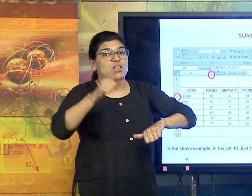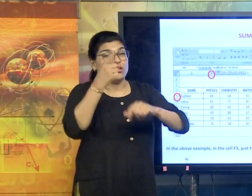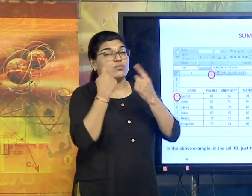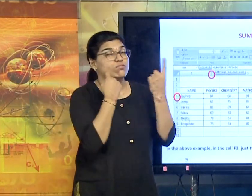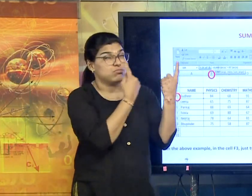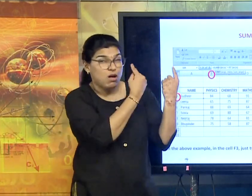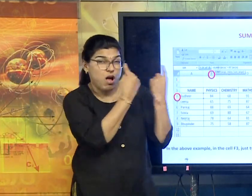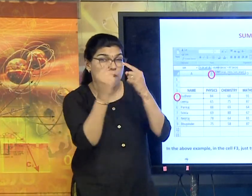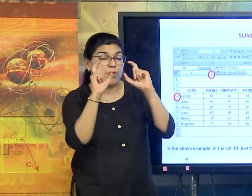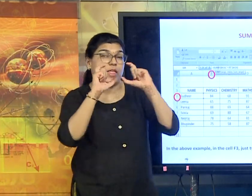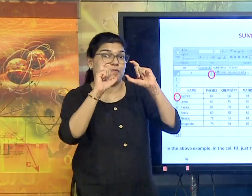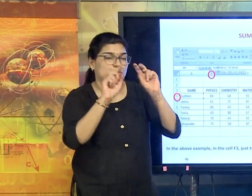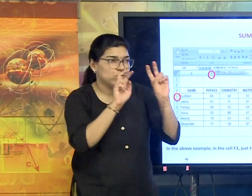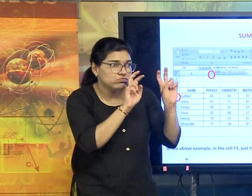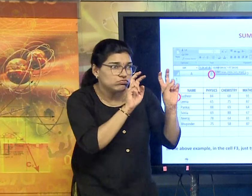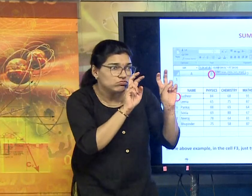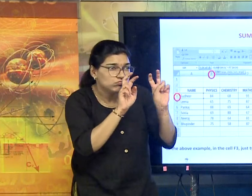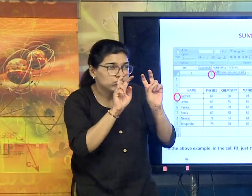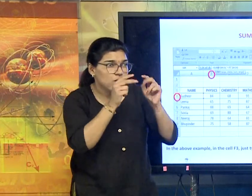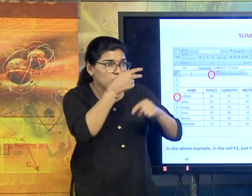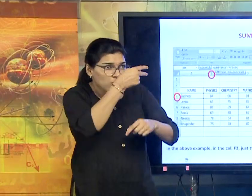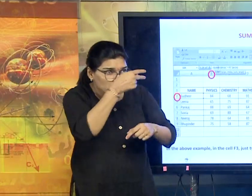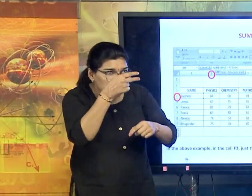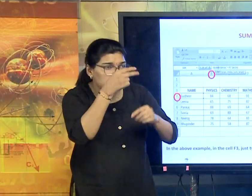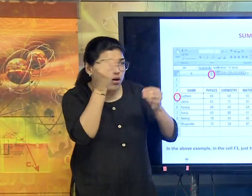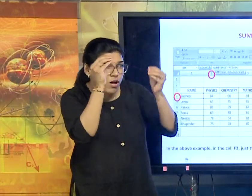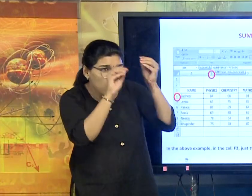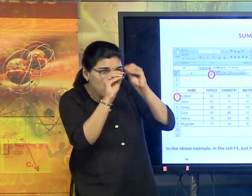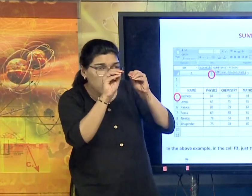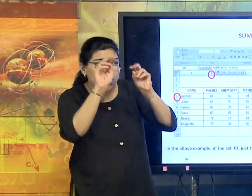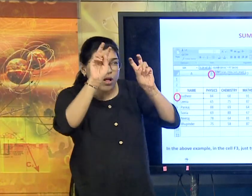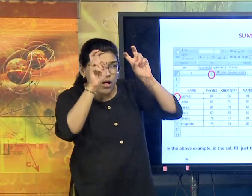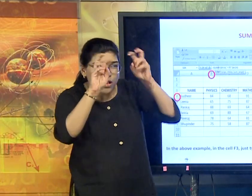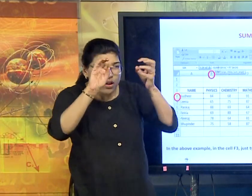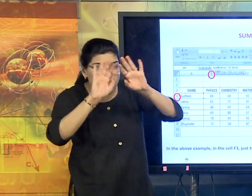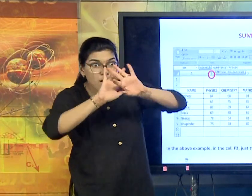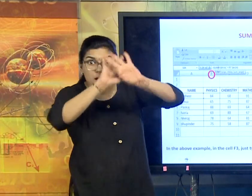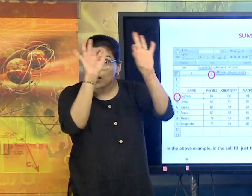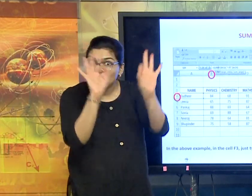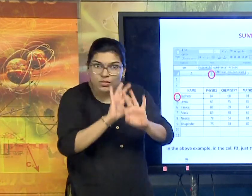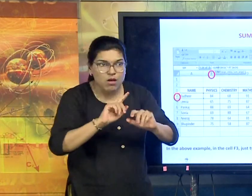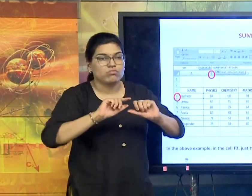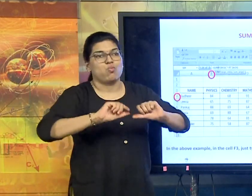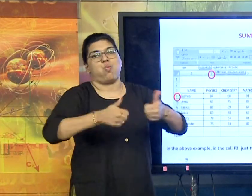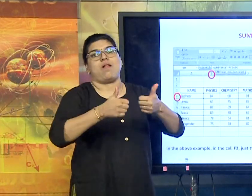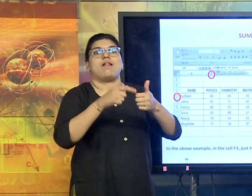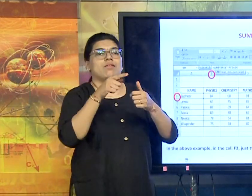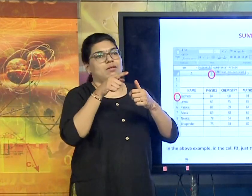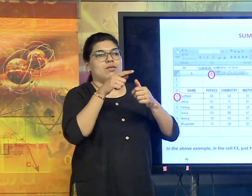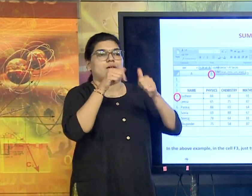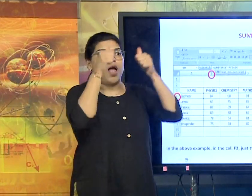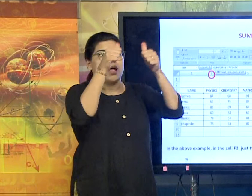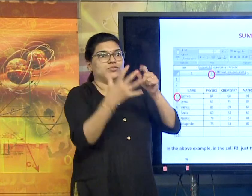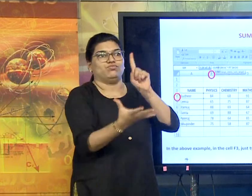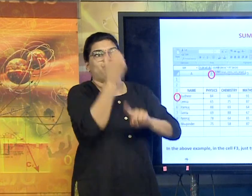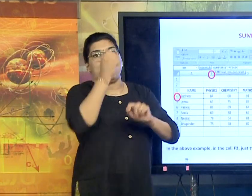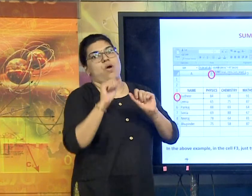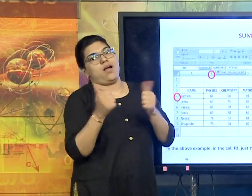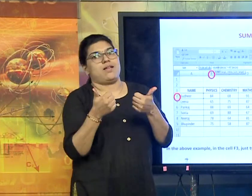is must. If in any case we miss this equal to mark, then we will not be able to